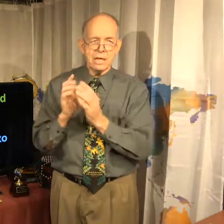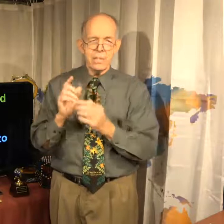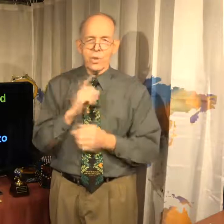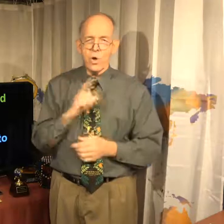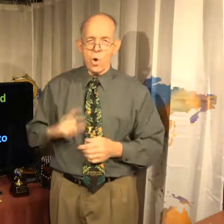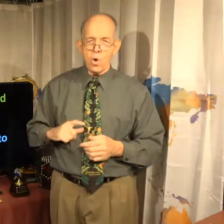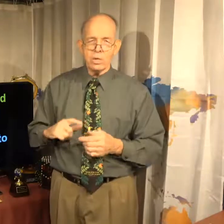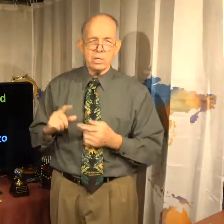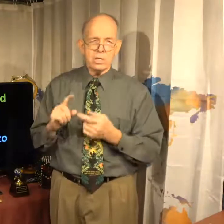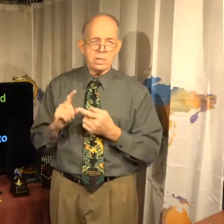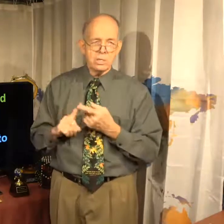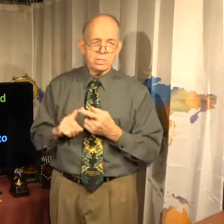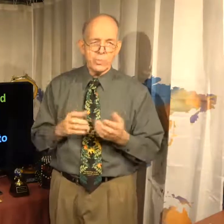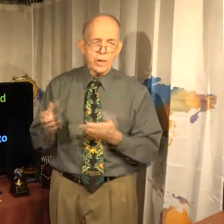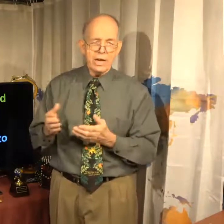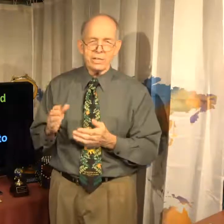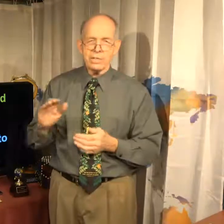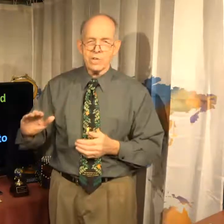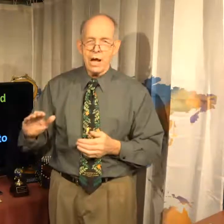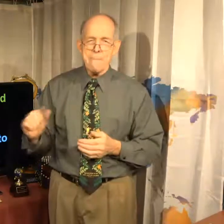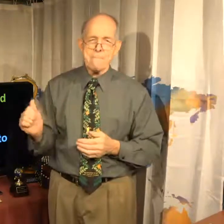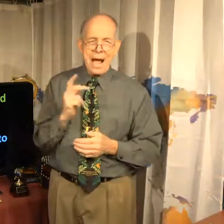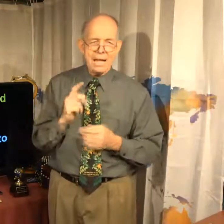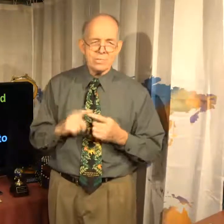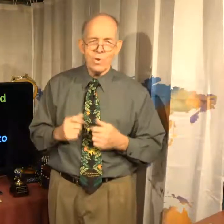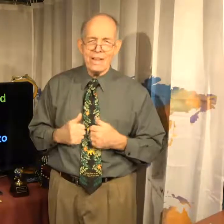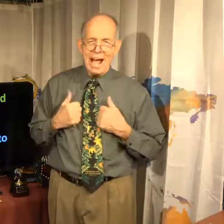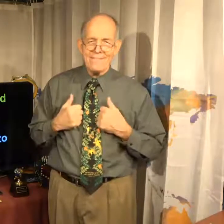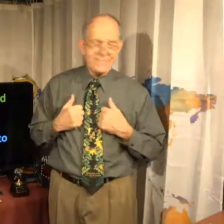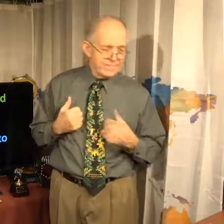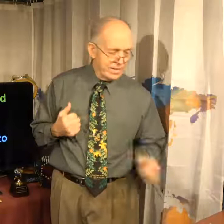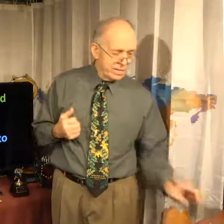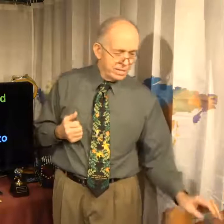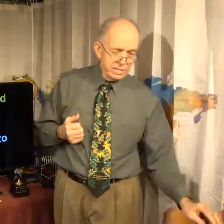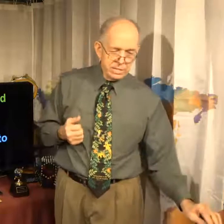the Lord to bring the child back to life.